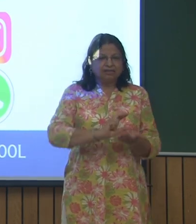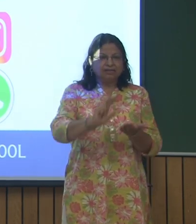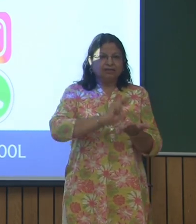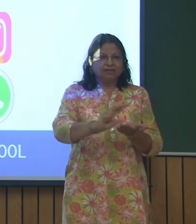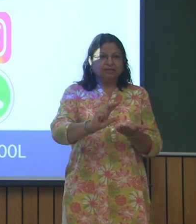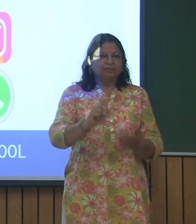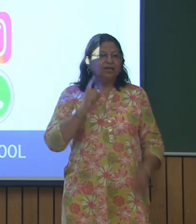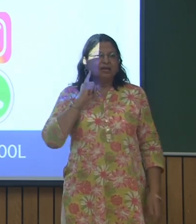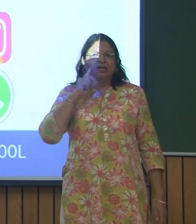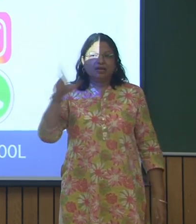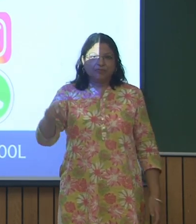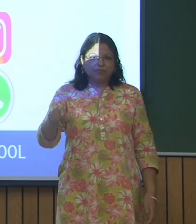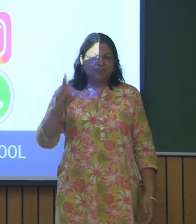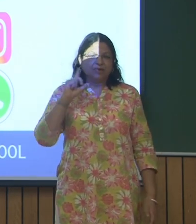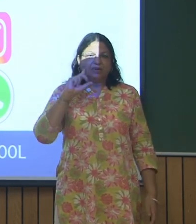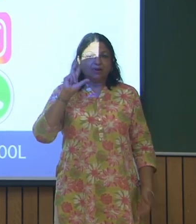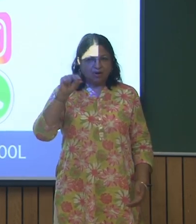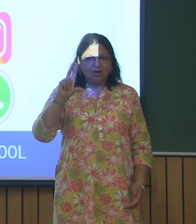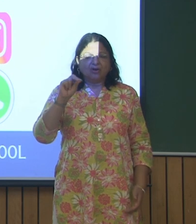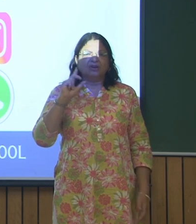it Instagram, it's not important.